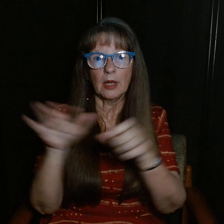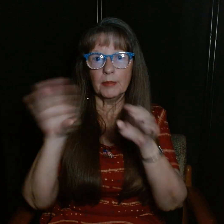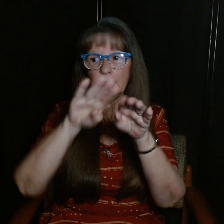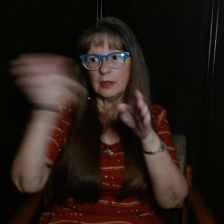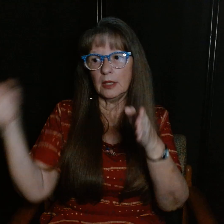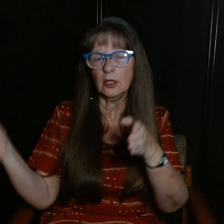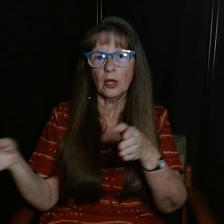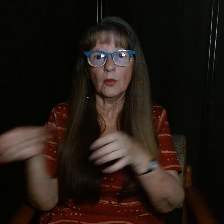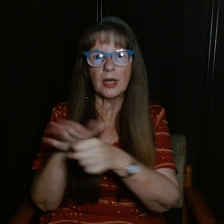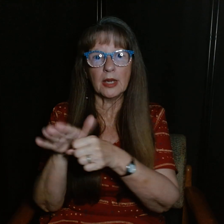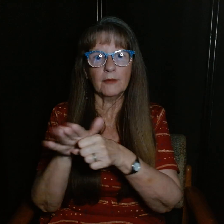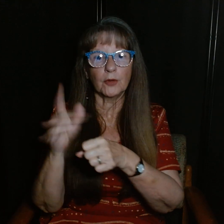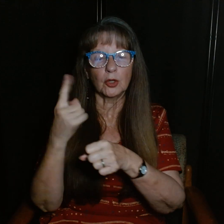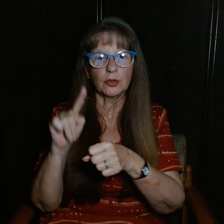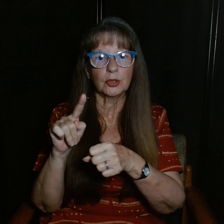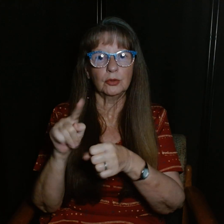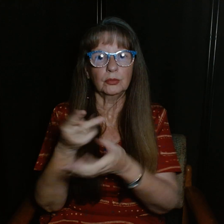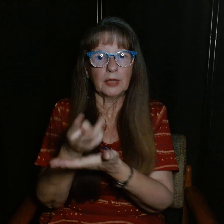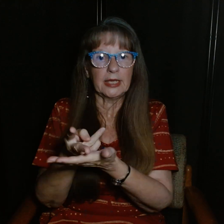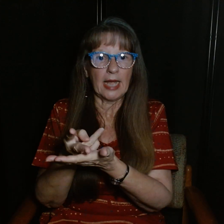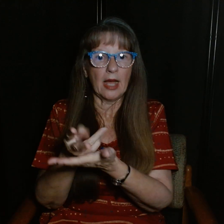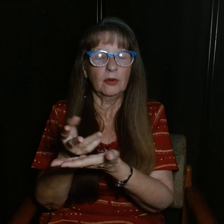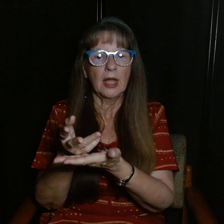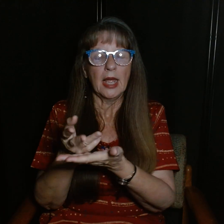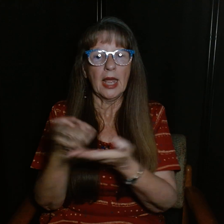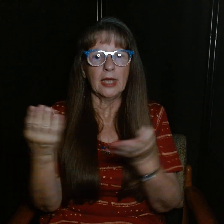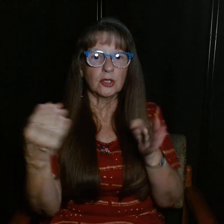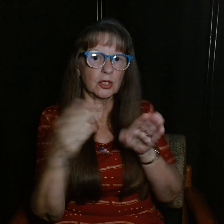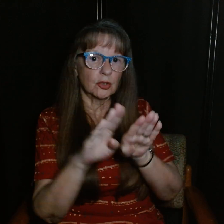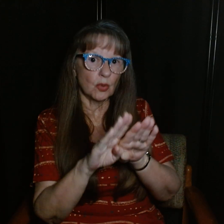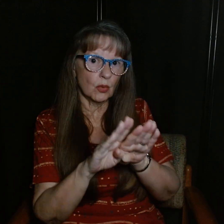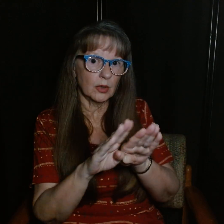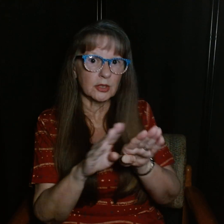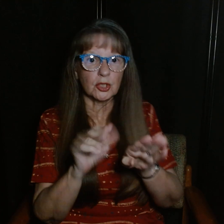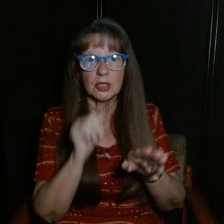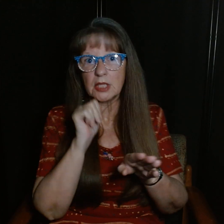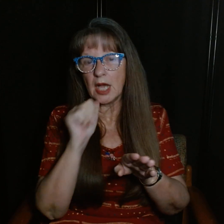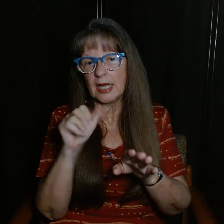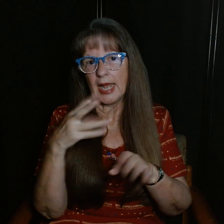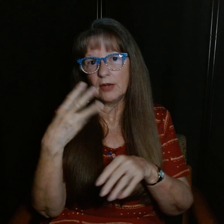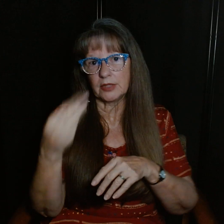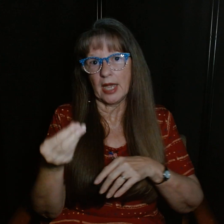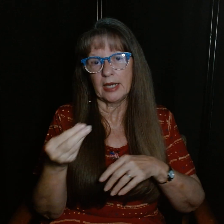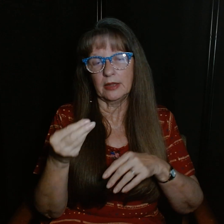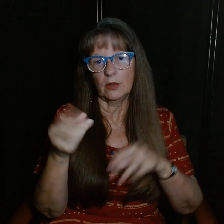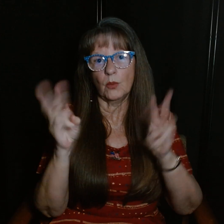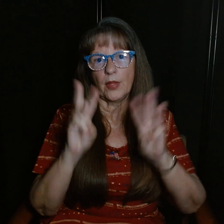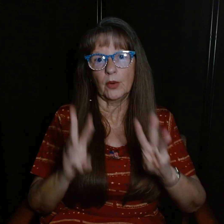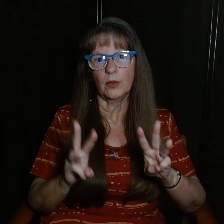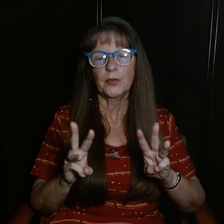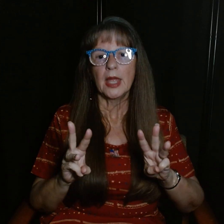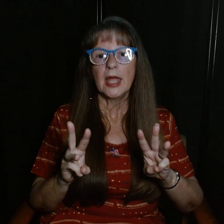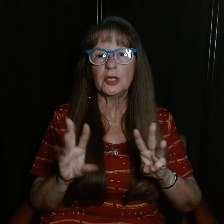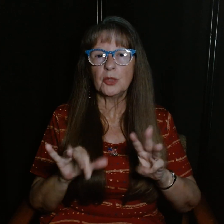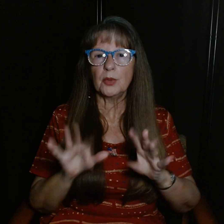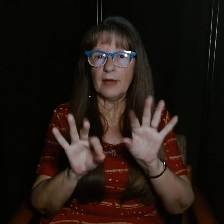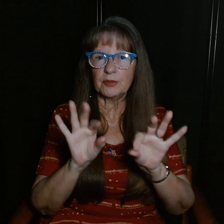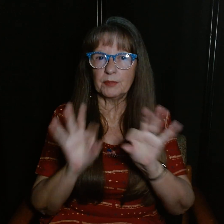but enough for her to lay down and shut the door, and she's not outside in the weather. And she would have to pick